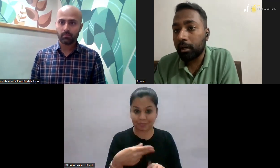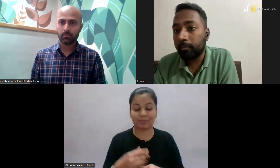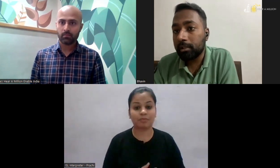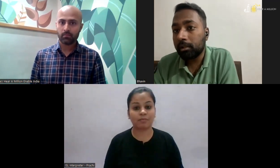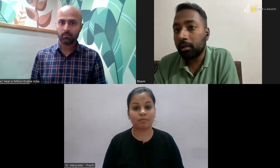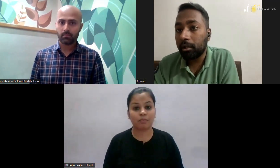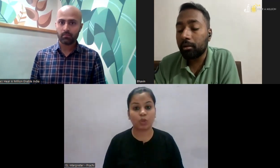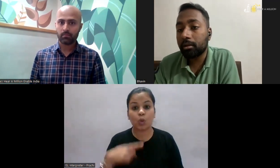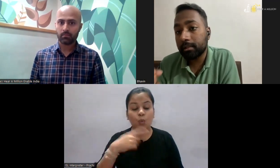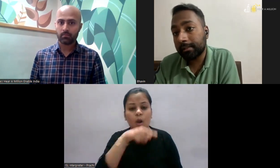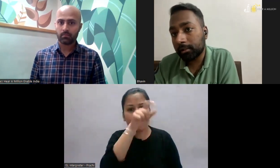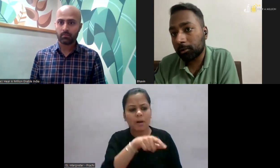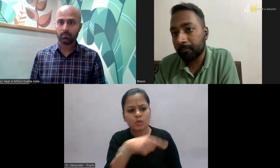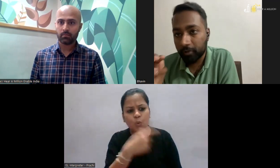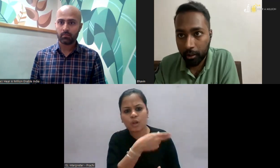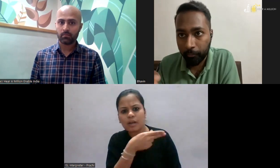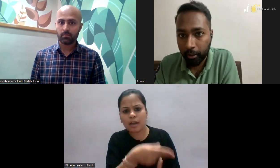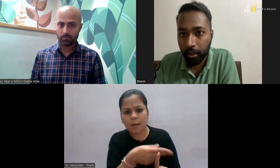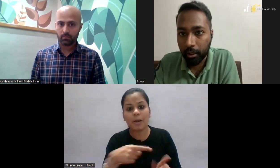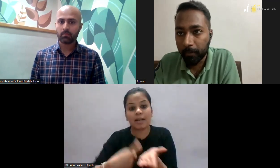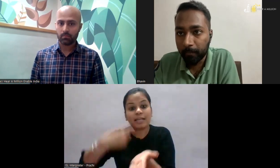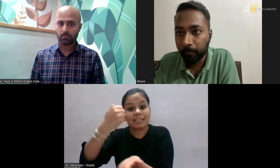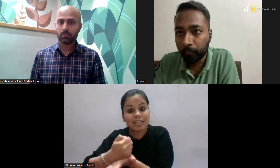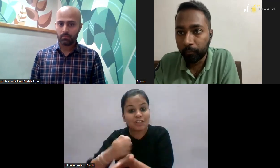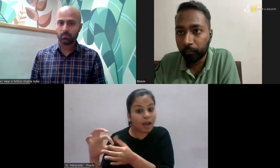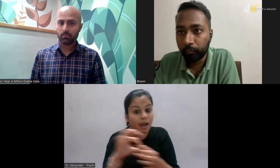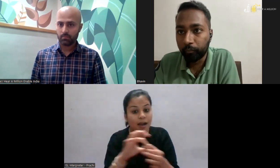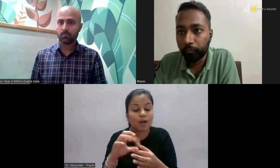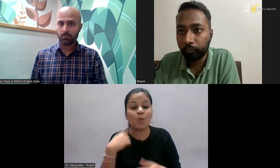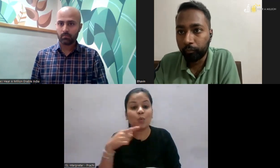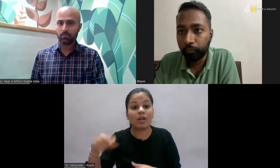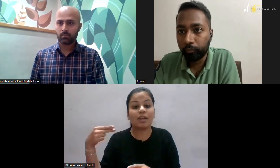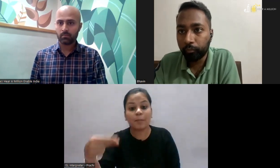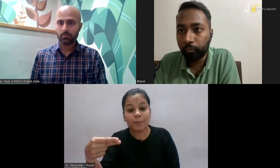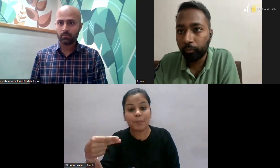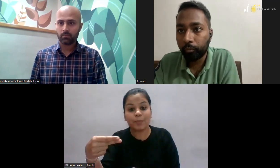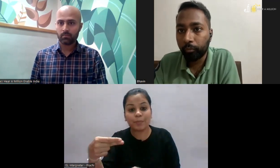what name is in the registration of certificate,